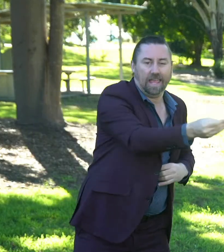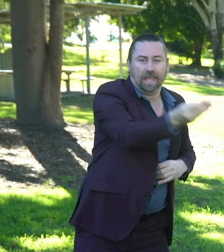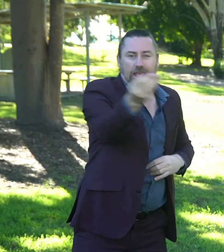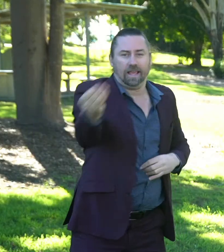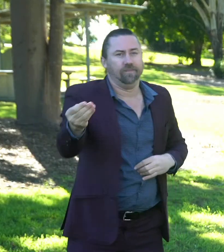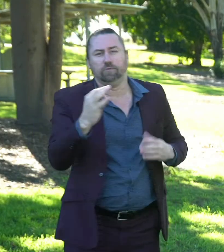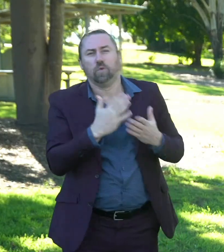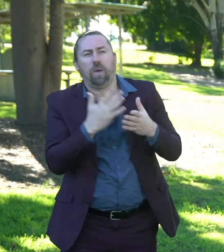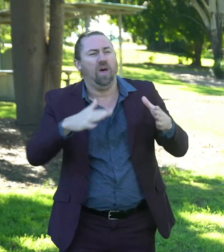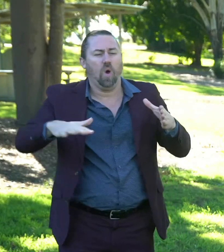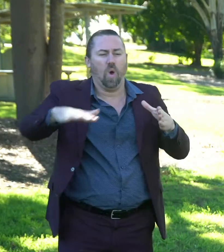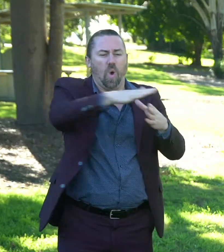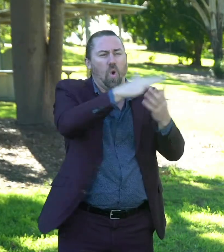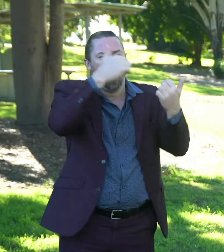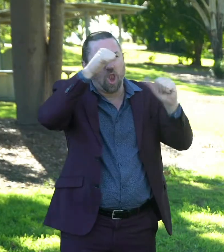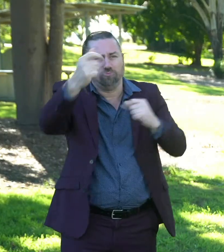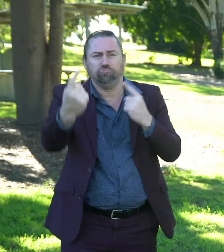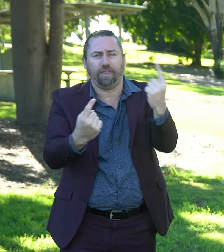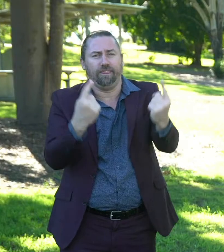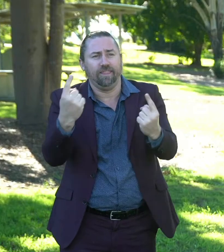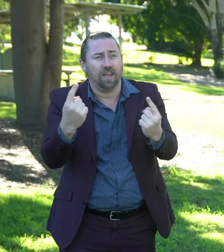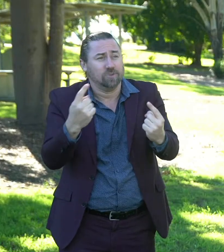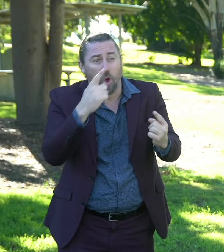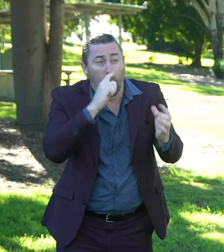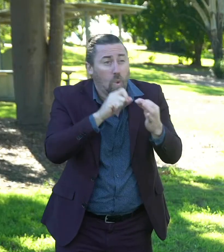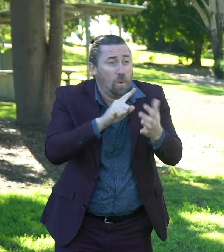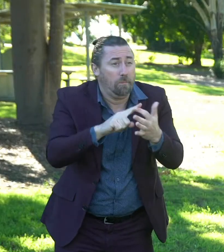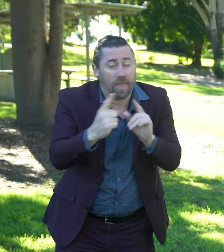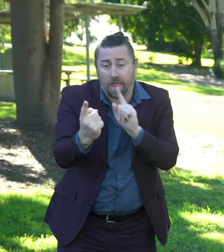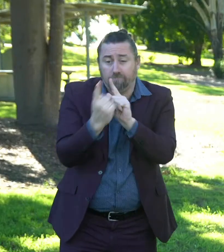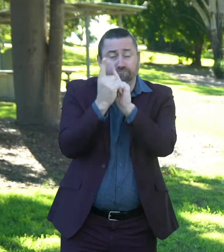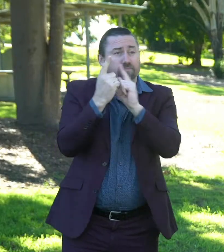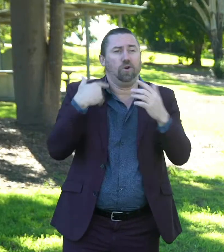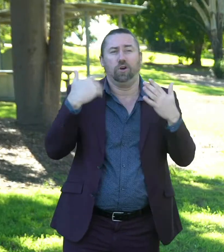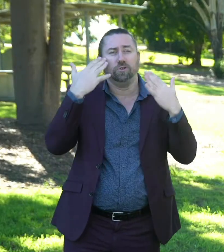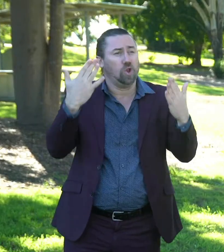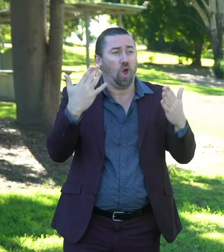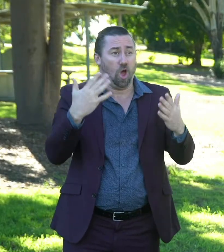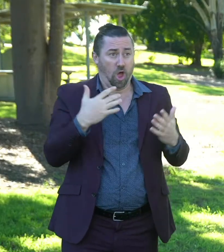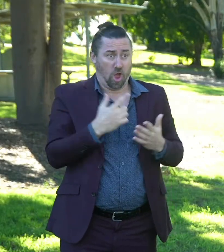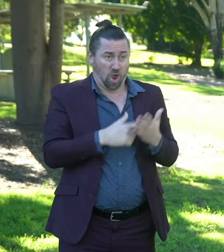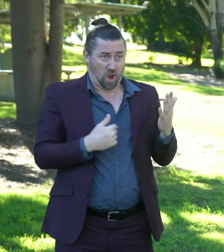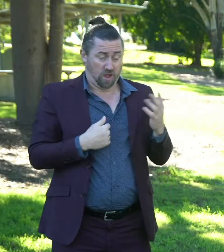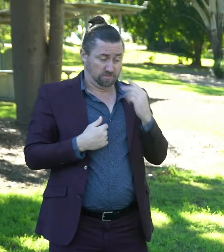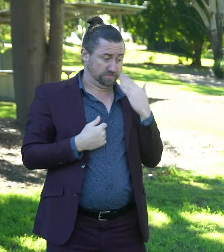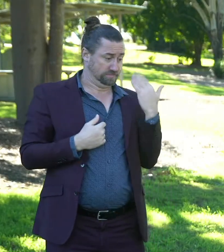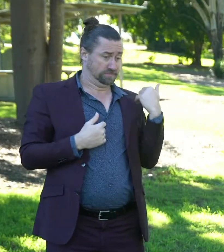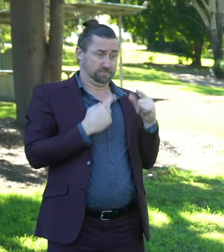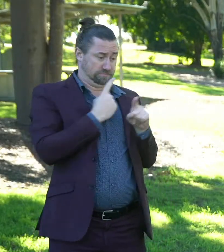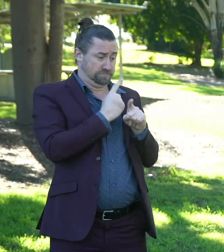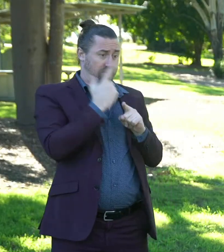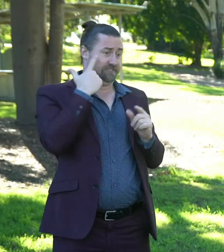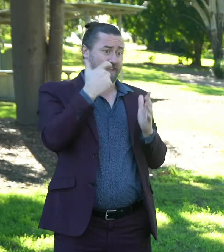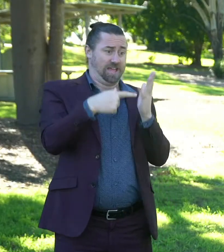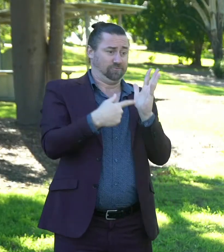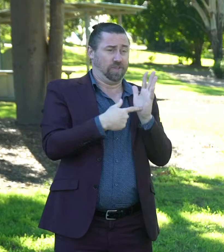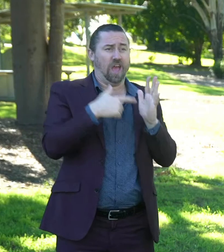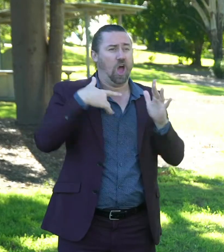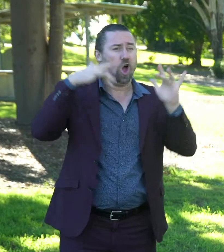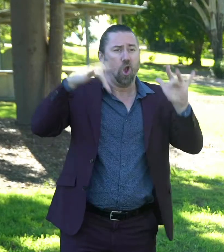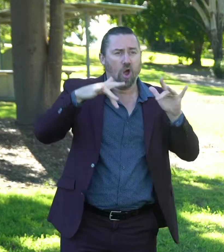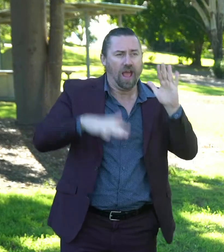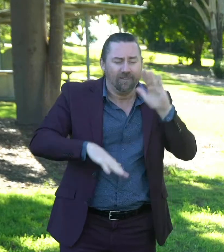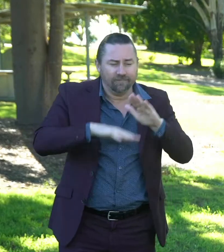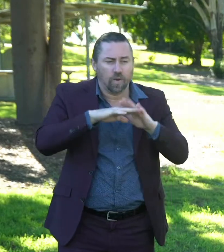close-knit community. So this is very preliminary information. I've really only just got it. So we're just working